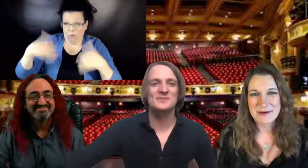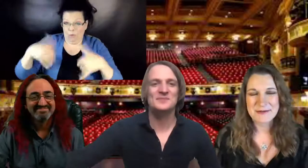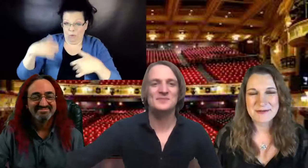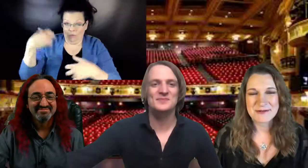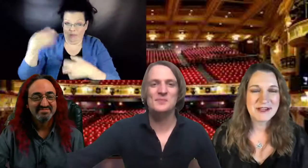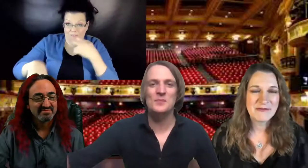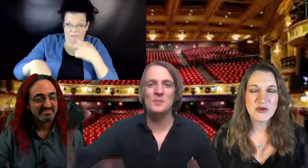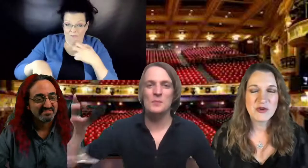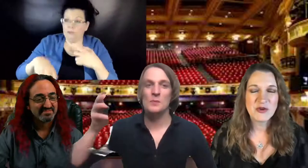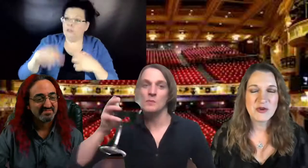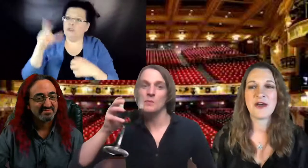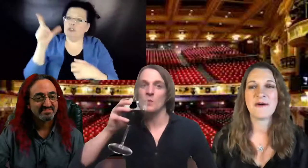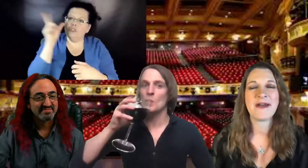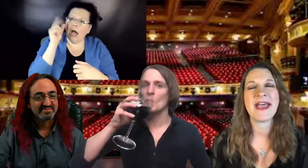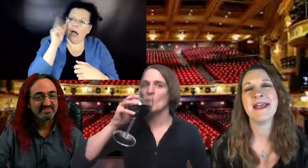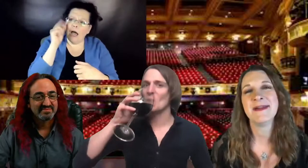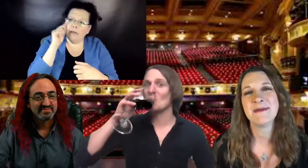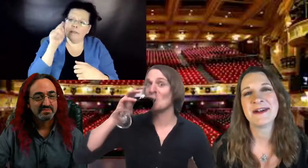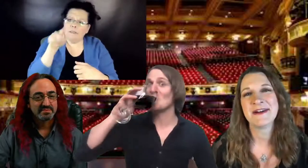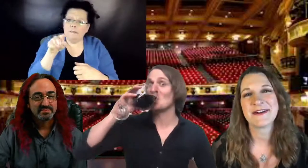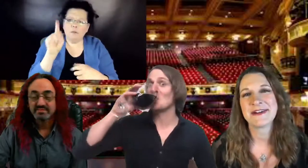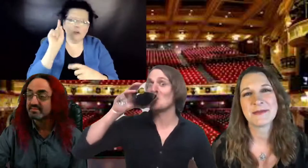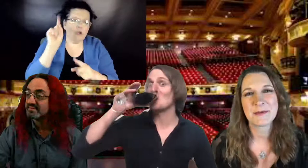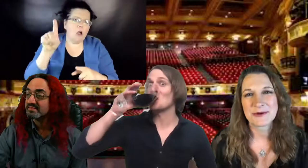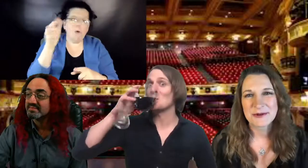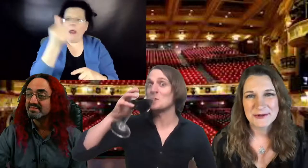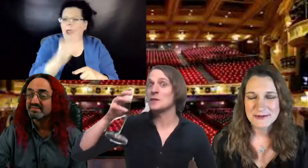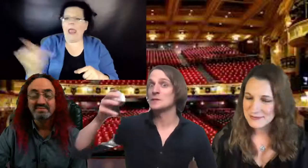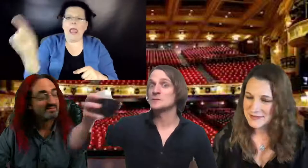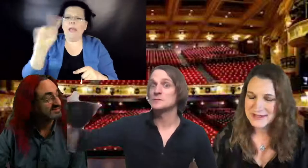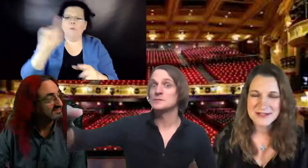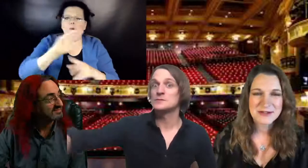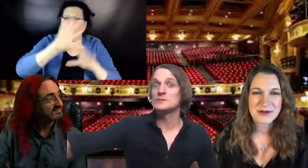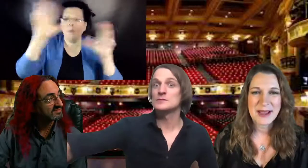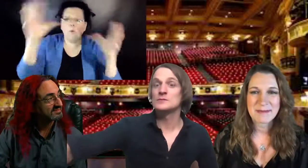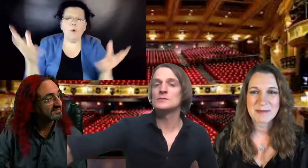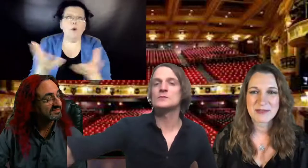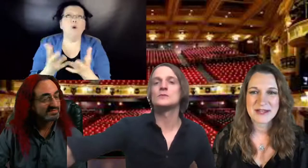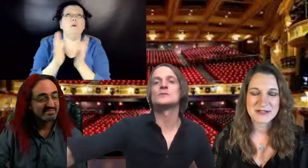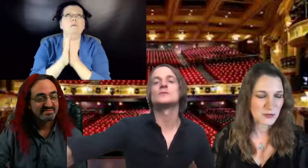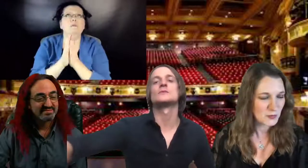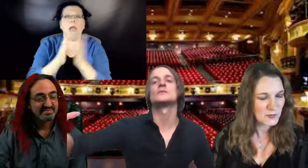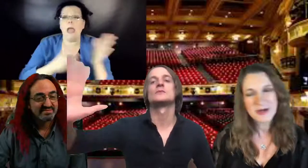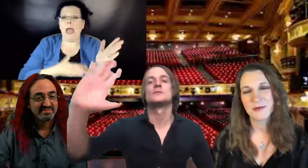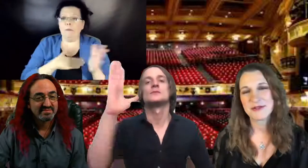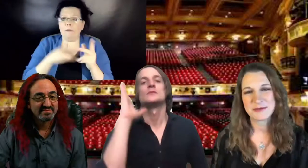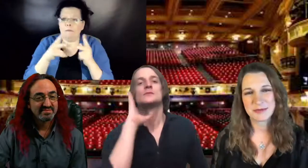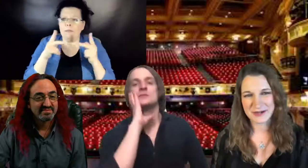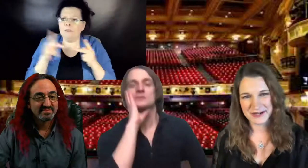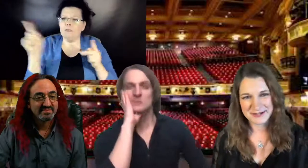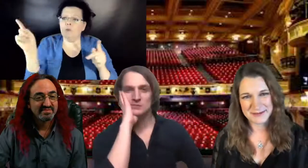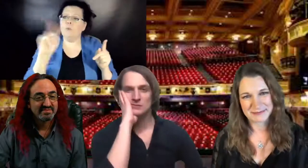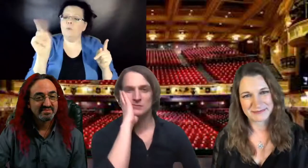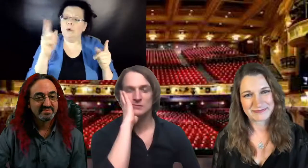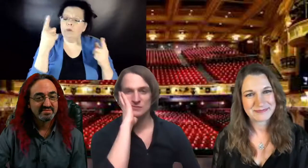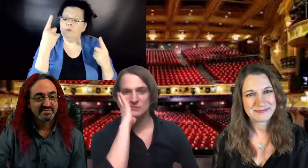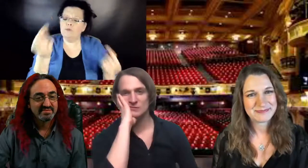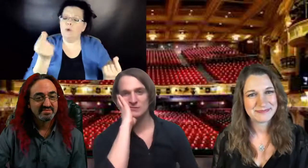So, John, if you were to go anywhere in the world that is your happy place, where would you bring